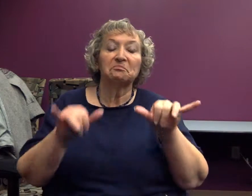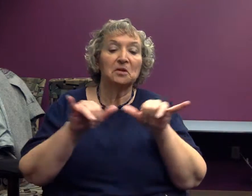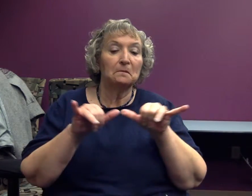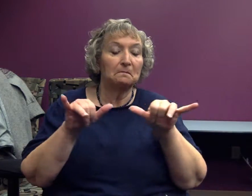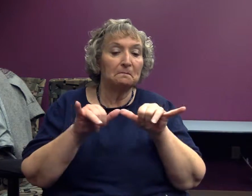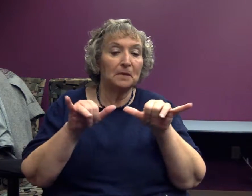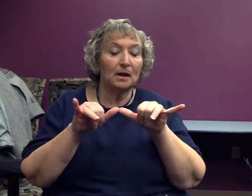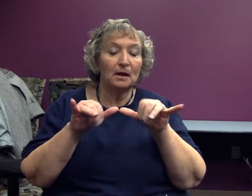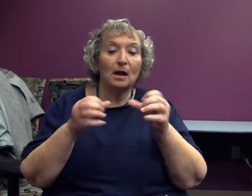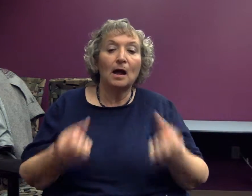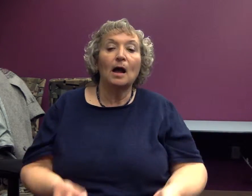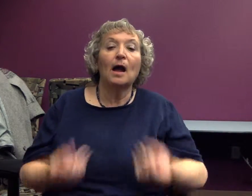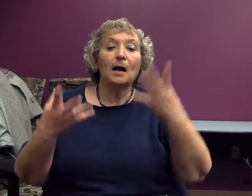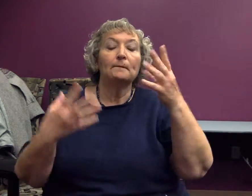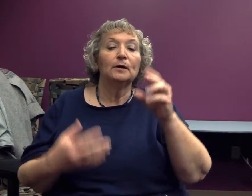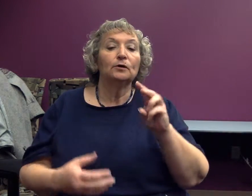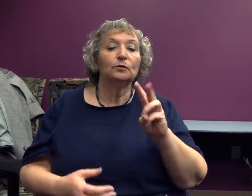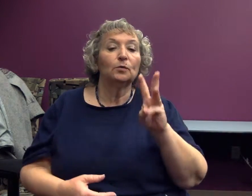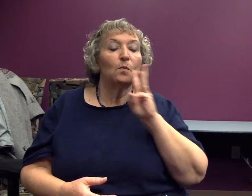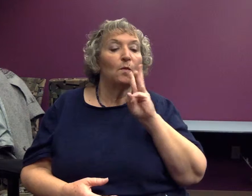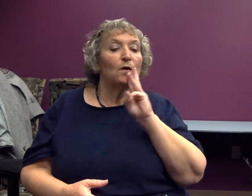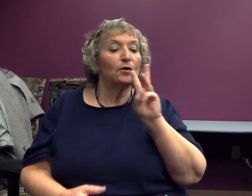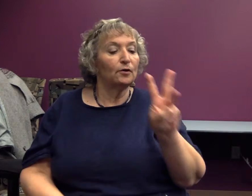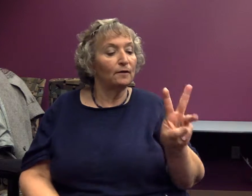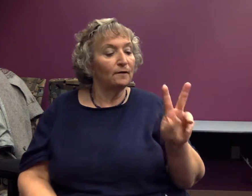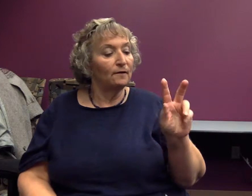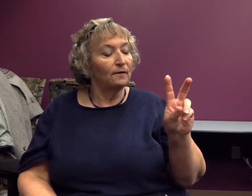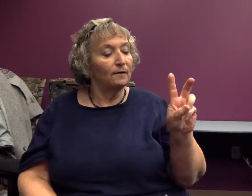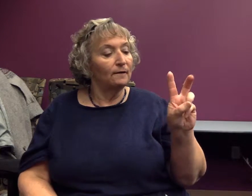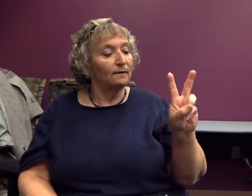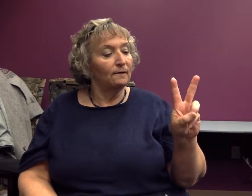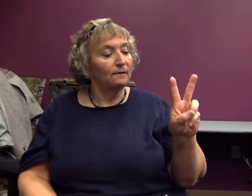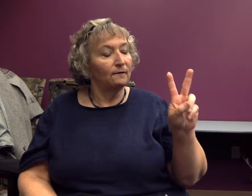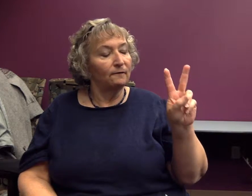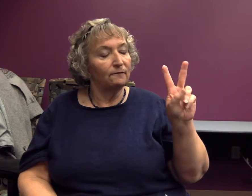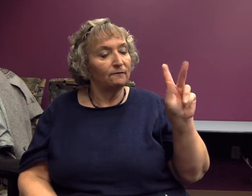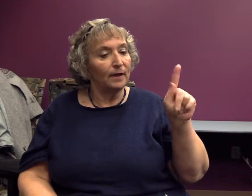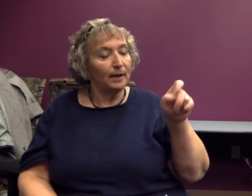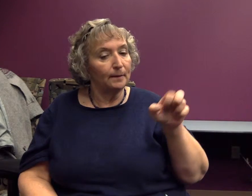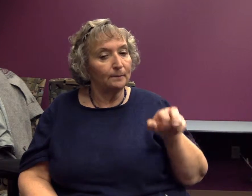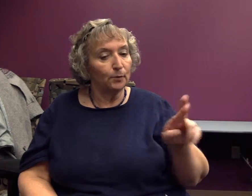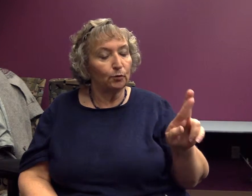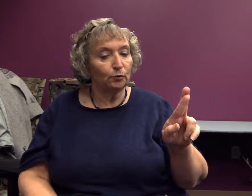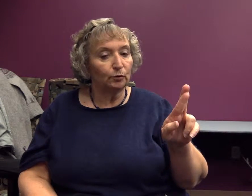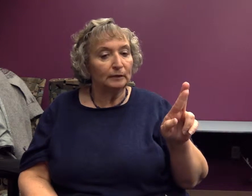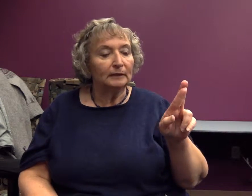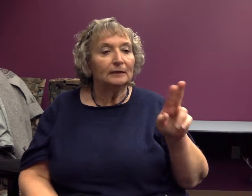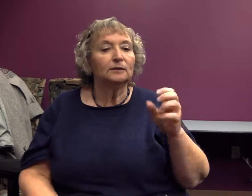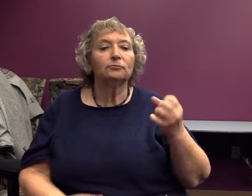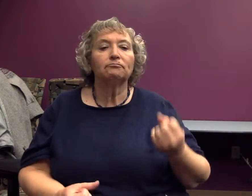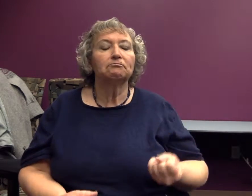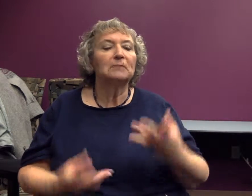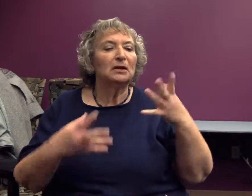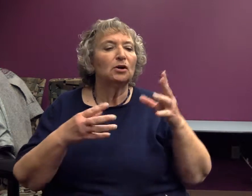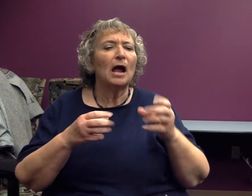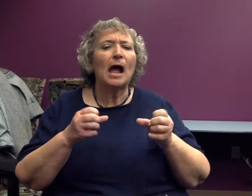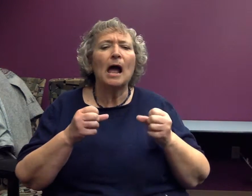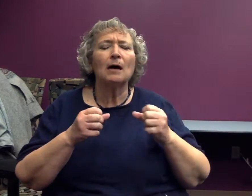place. So that's a measure of how much moisture is in the air. This is not concerned with temperature. This is not concerned